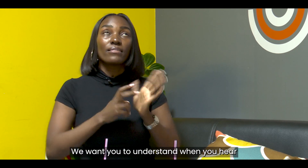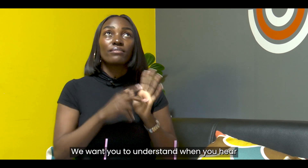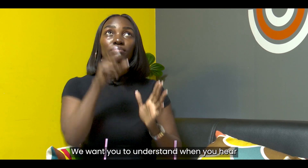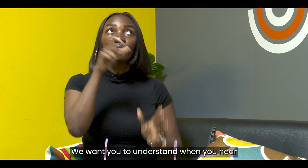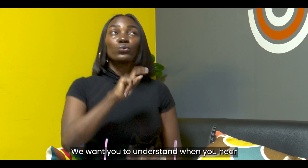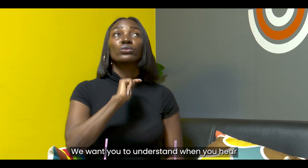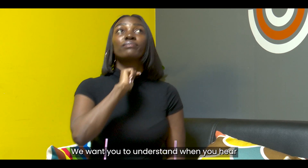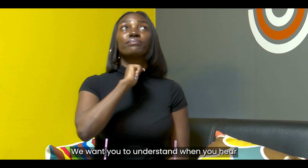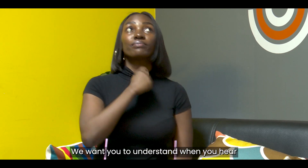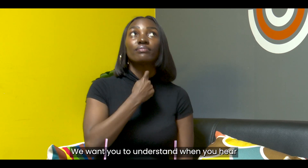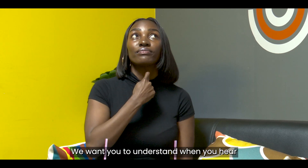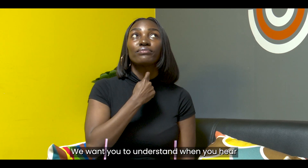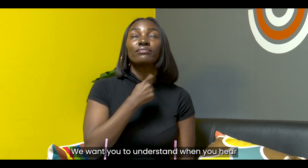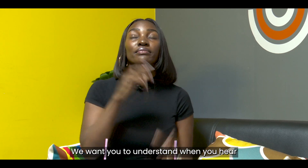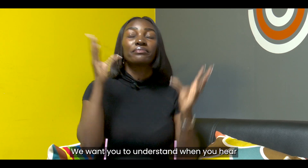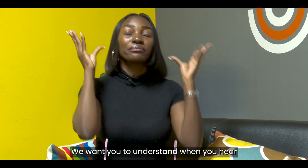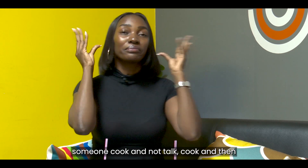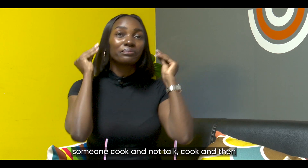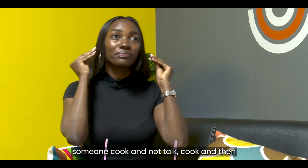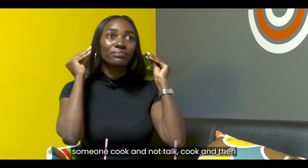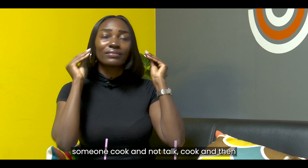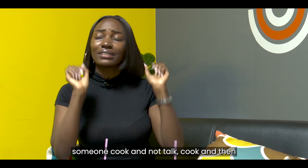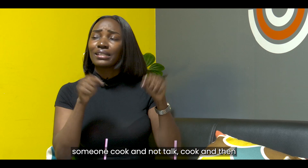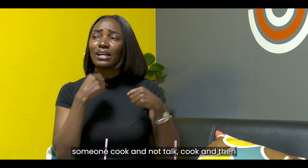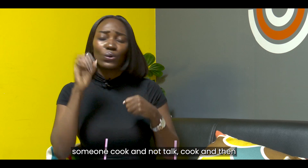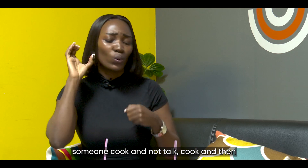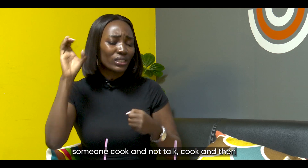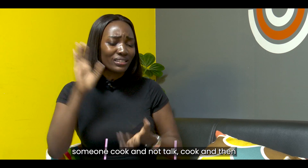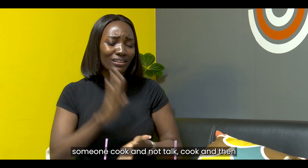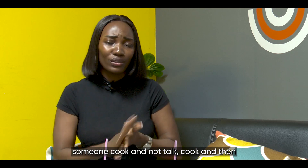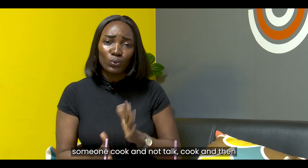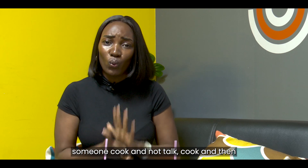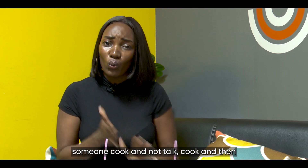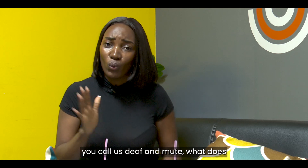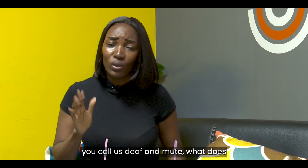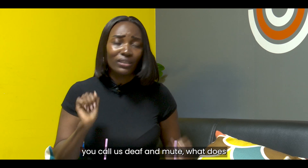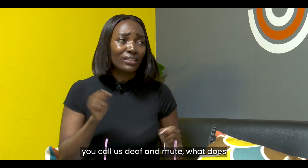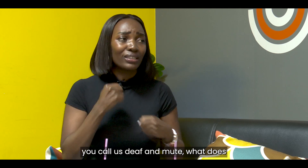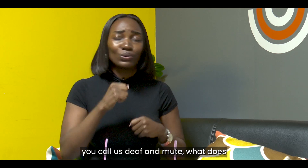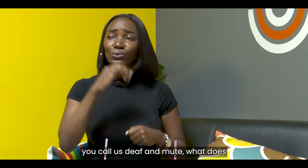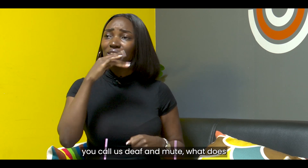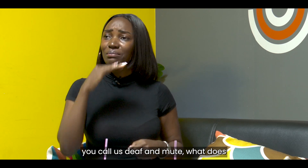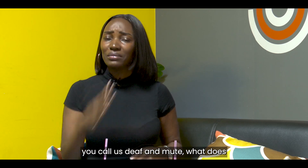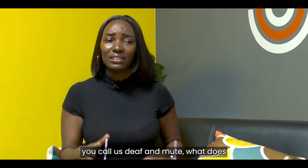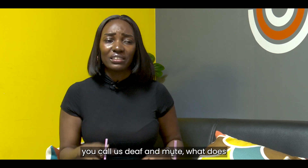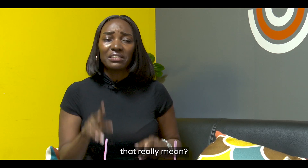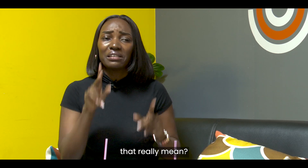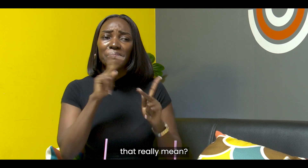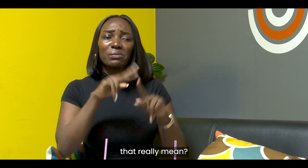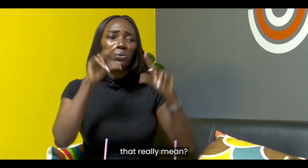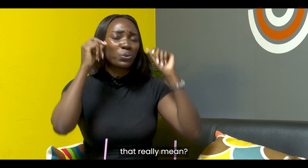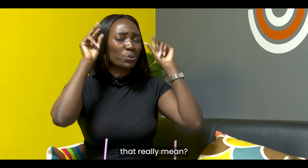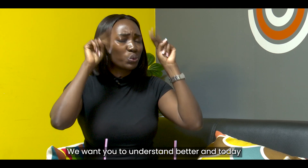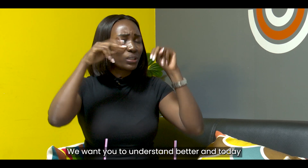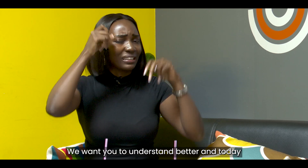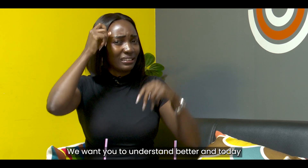to understand. When you hear someone who cannot talk, and then you call us deaf and mute, what does that really mean? We want